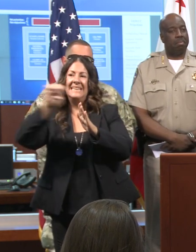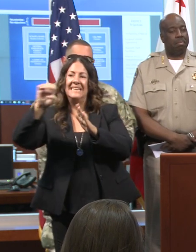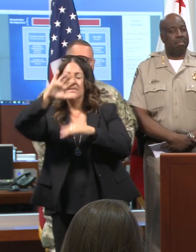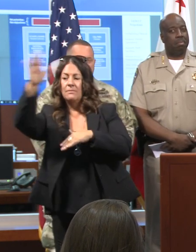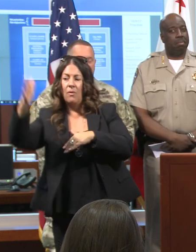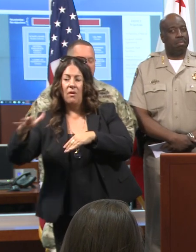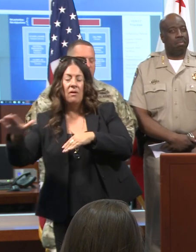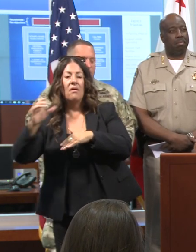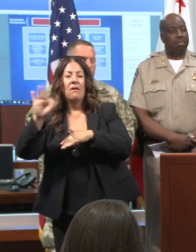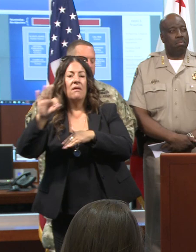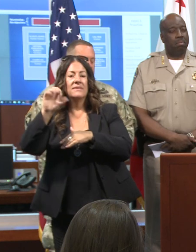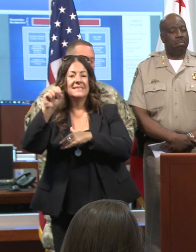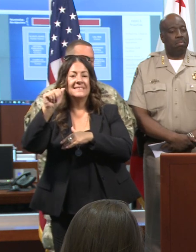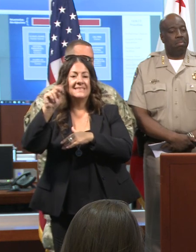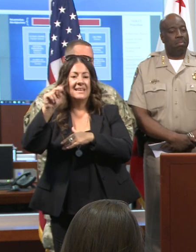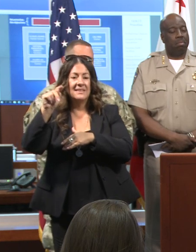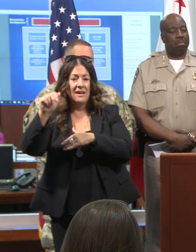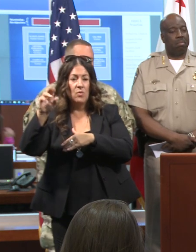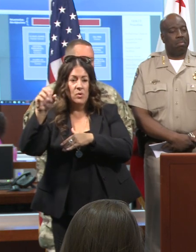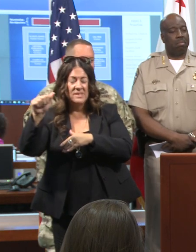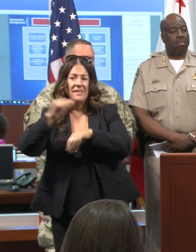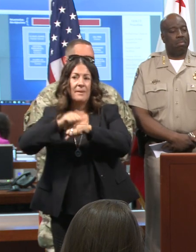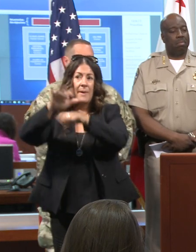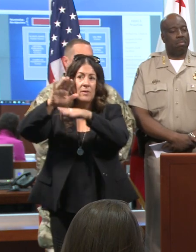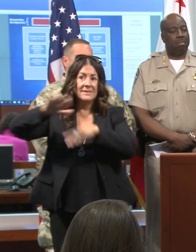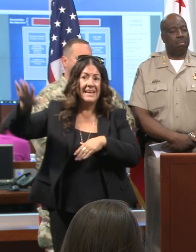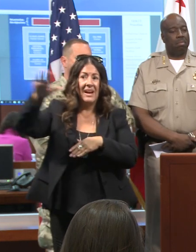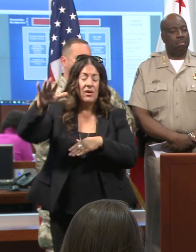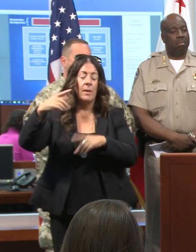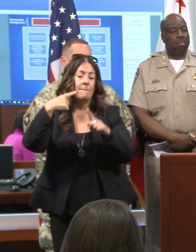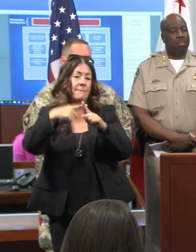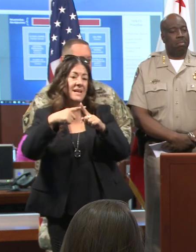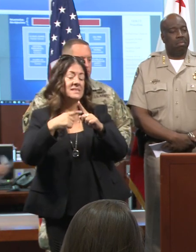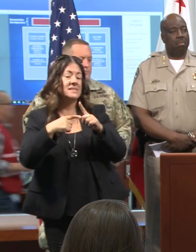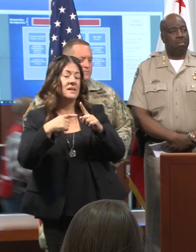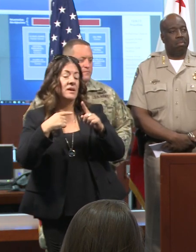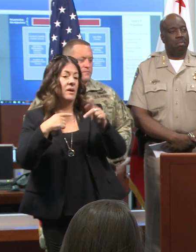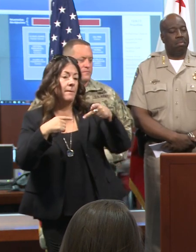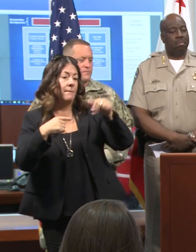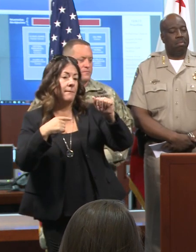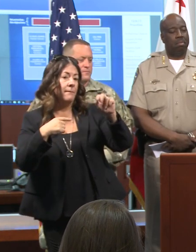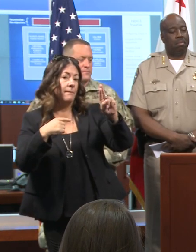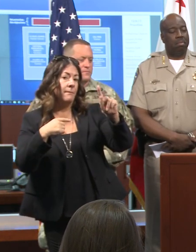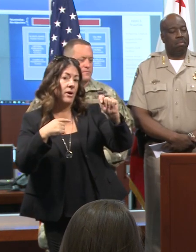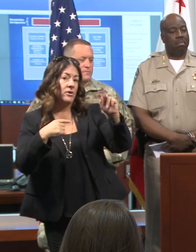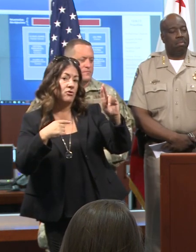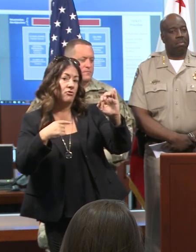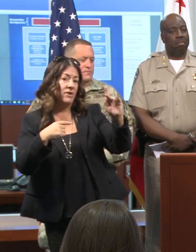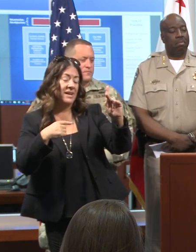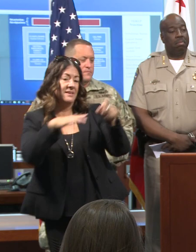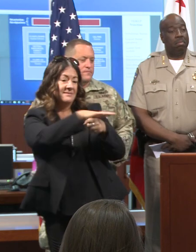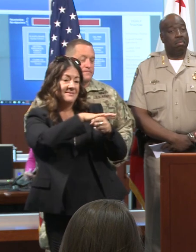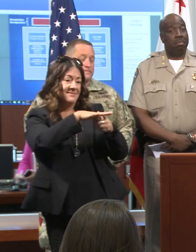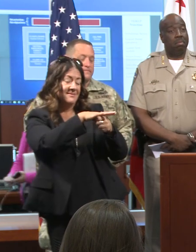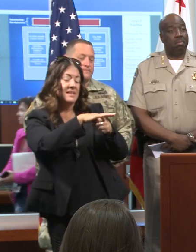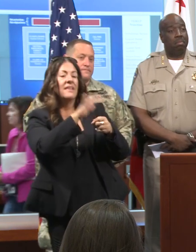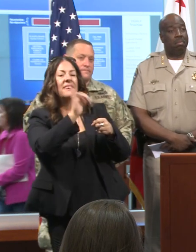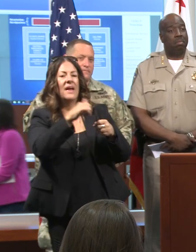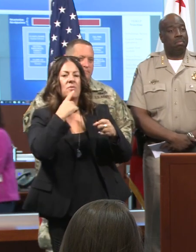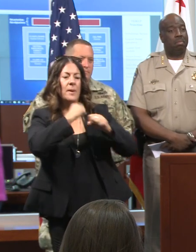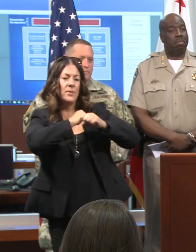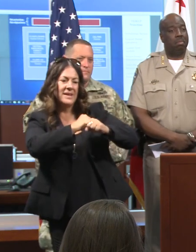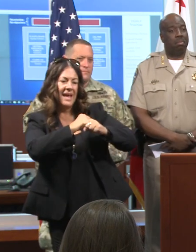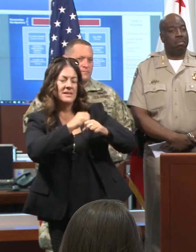of Santa Rosa. We are working on the Partrick fire to establish and strengthen and again, to protect the portions of